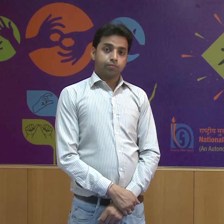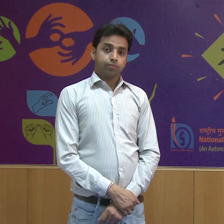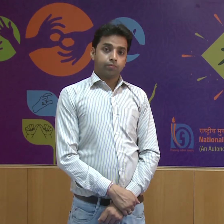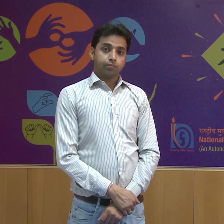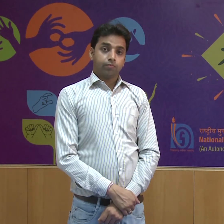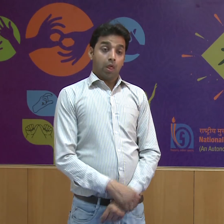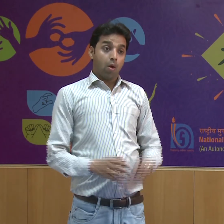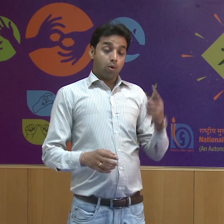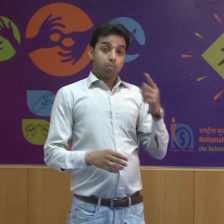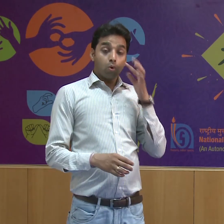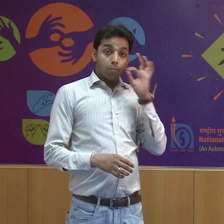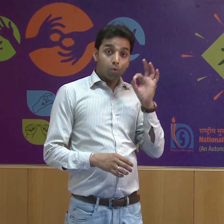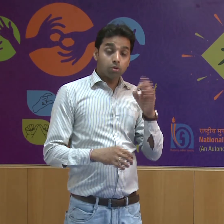One more important fact is that